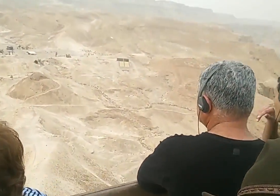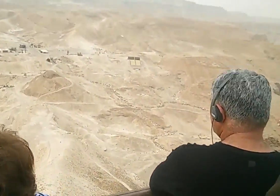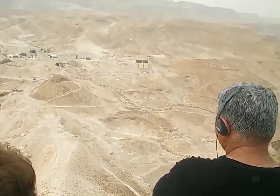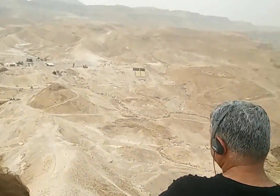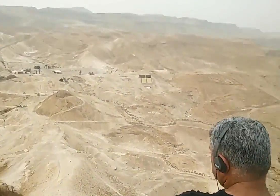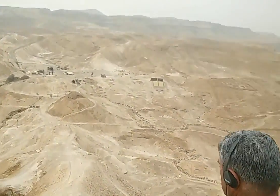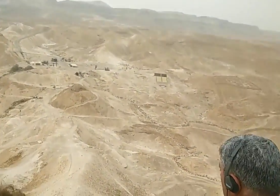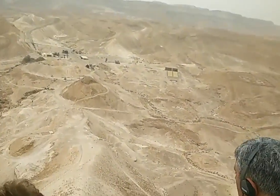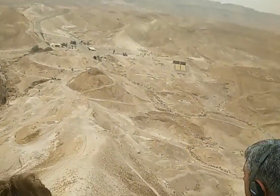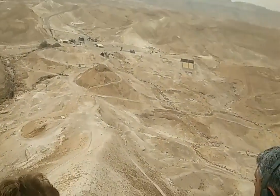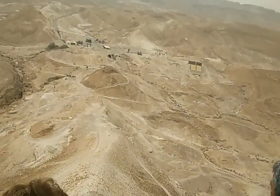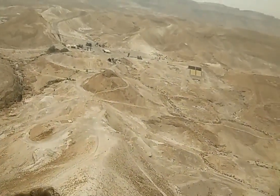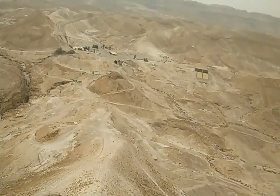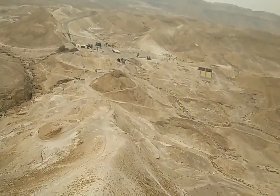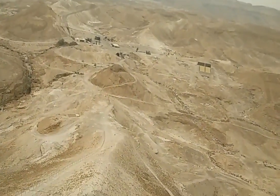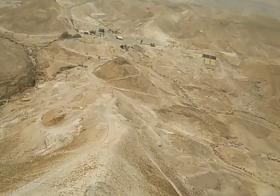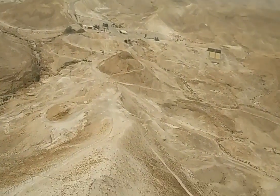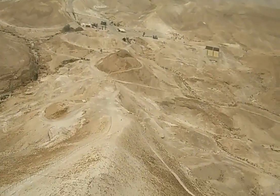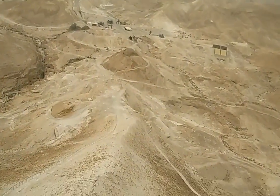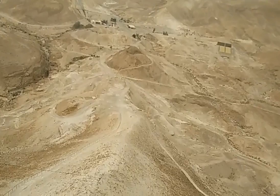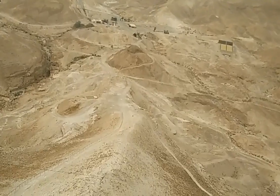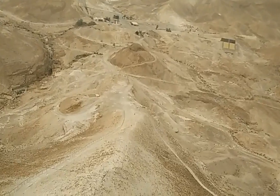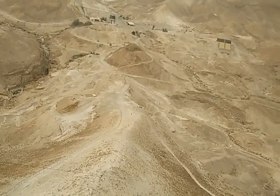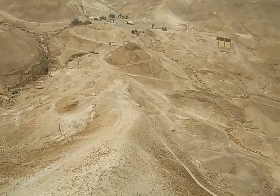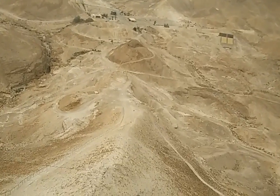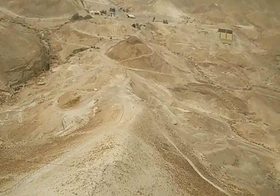the city through this way. This is the ramp that they built